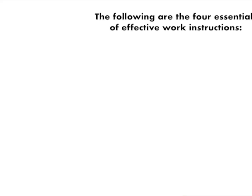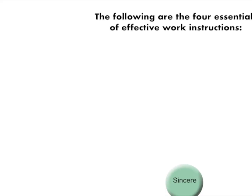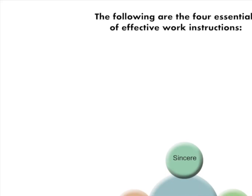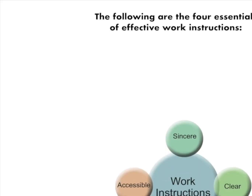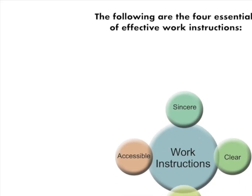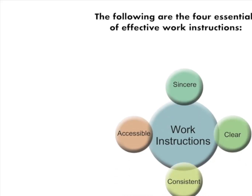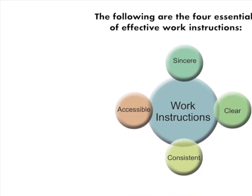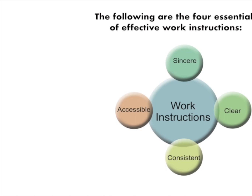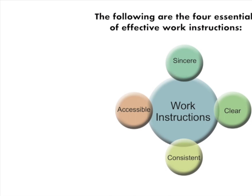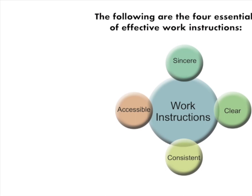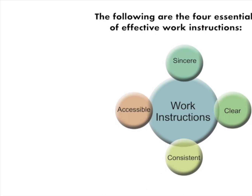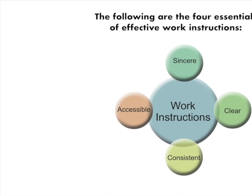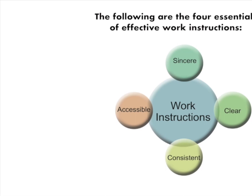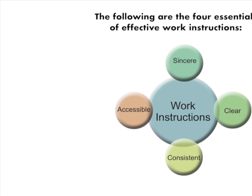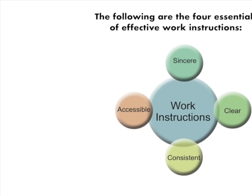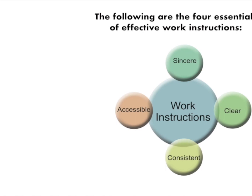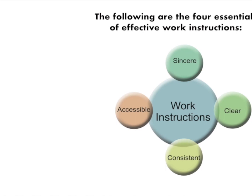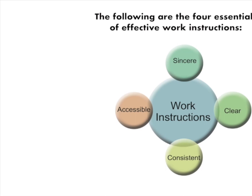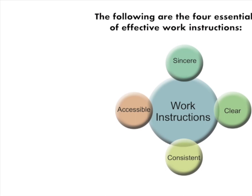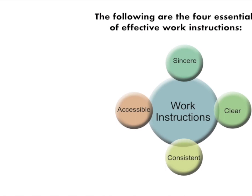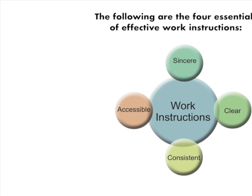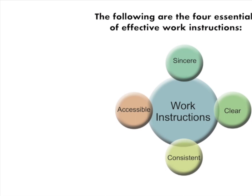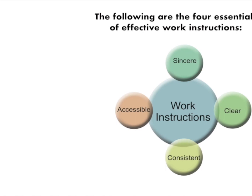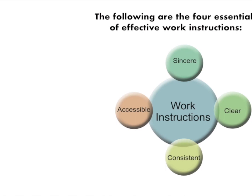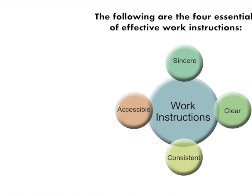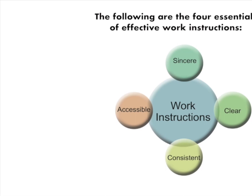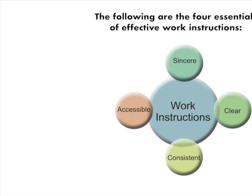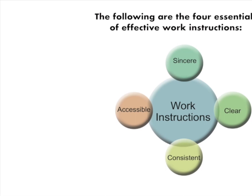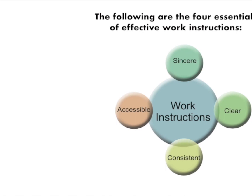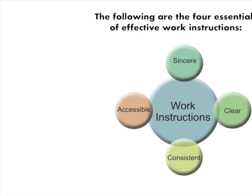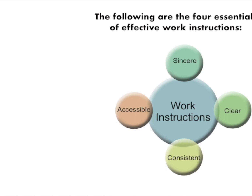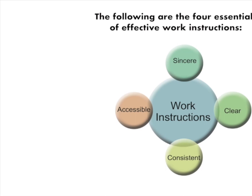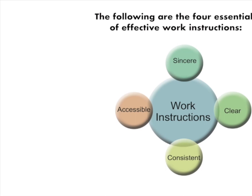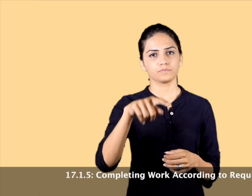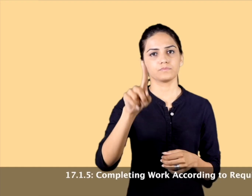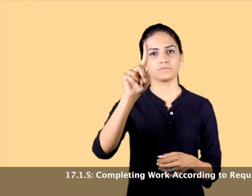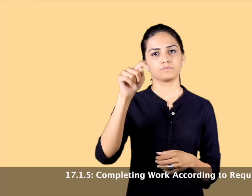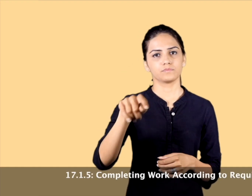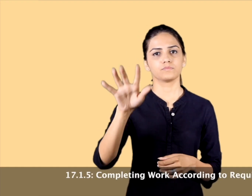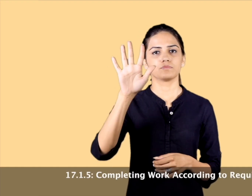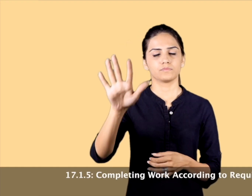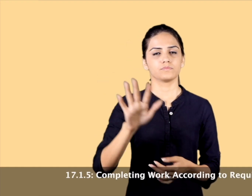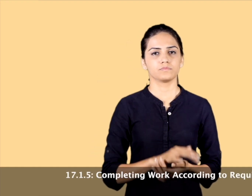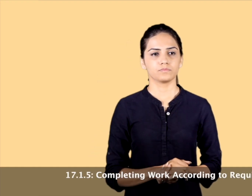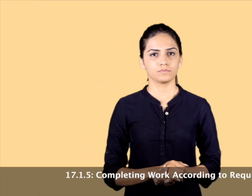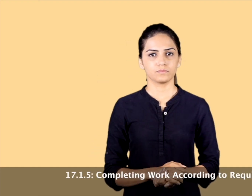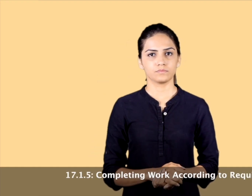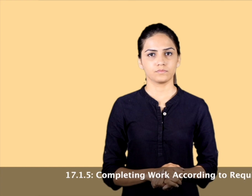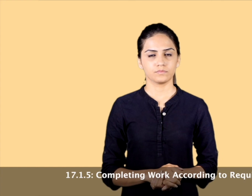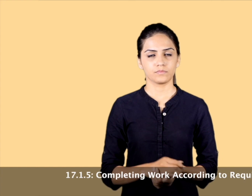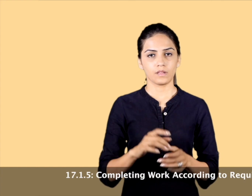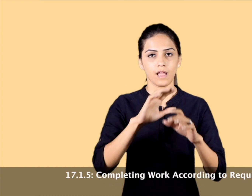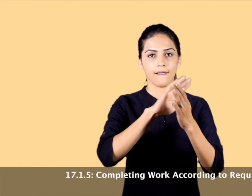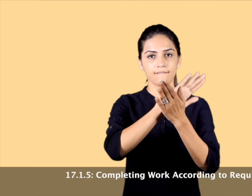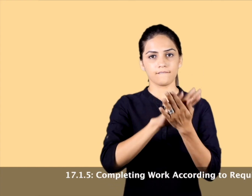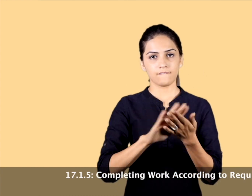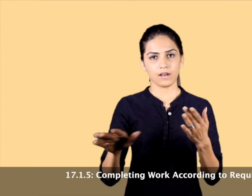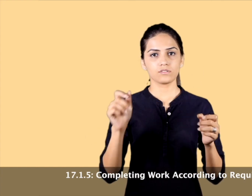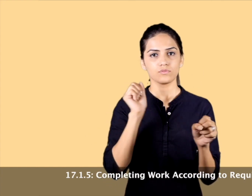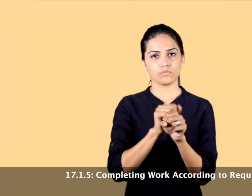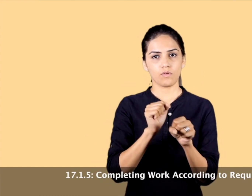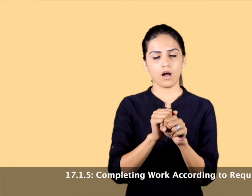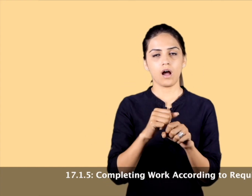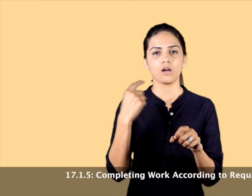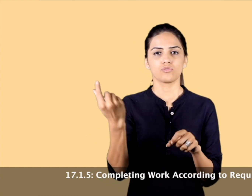The following are the 4 essentials of effective work instructions. 17.1.5. Completing